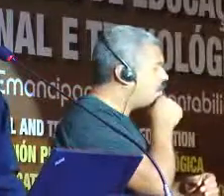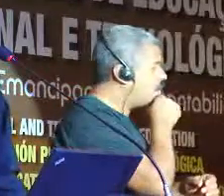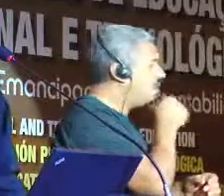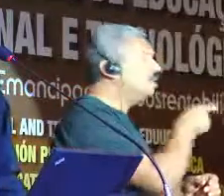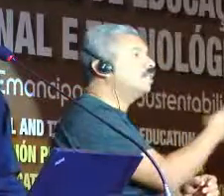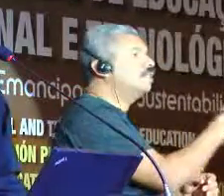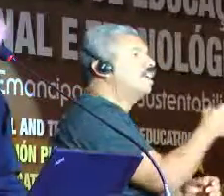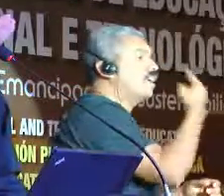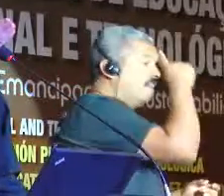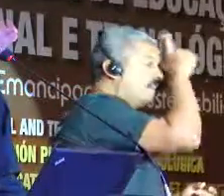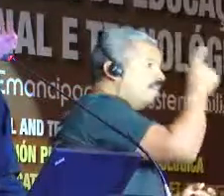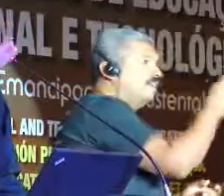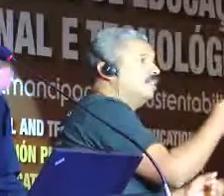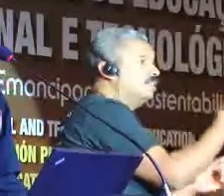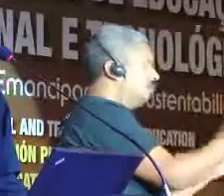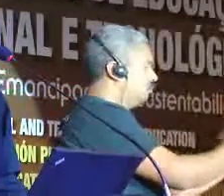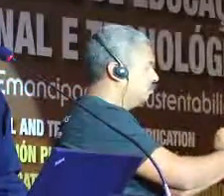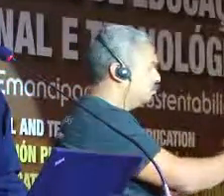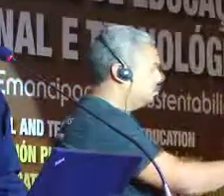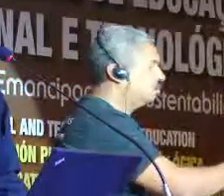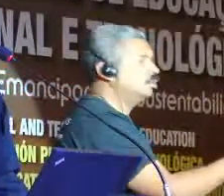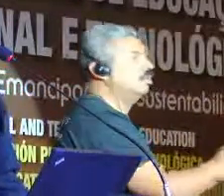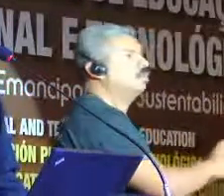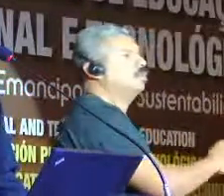Programs out there for home and education.